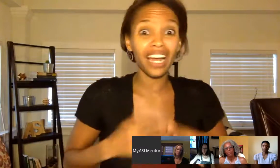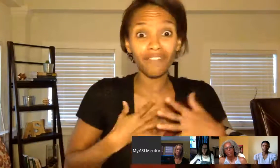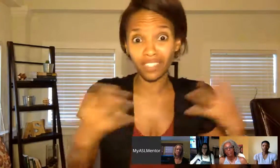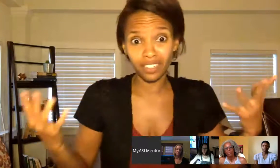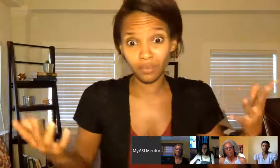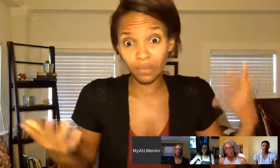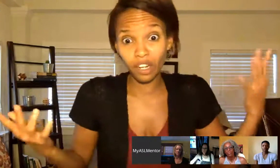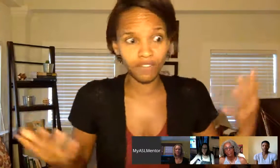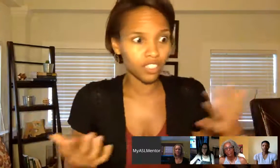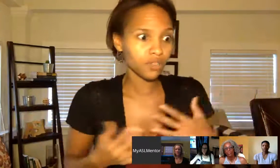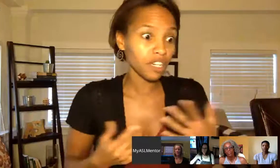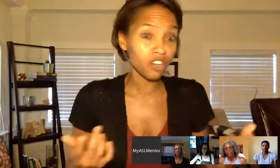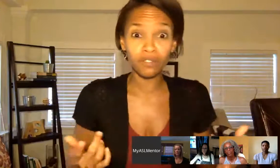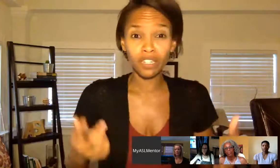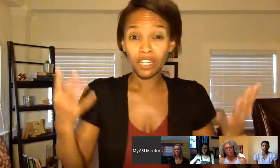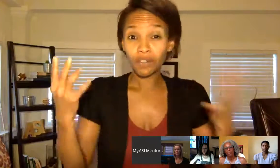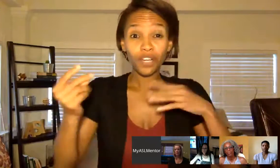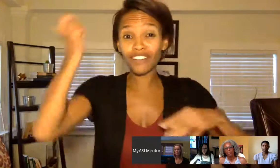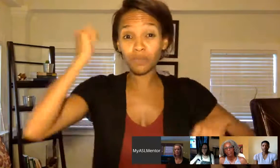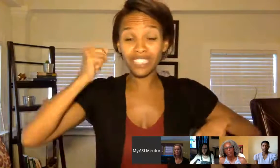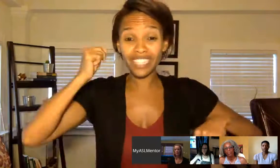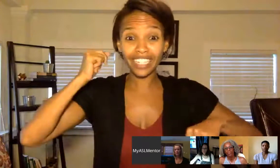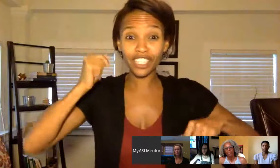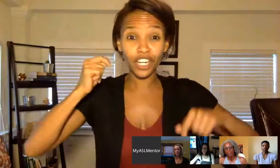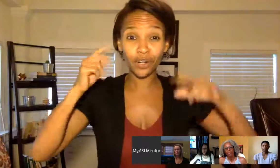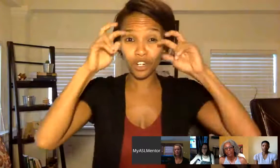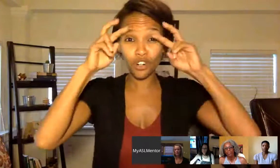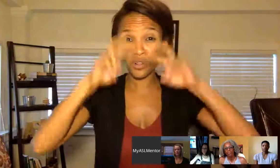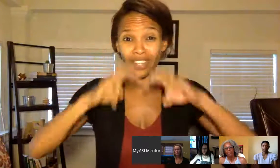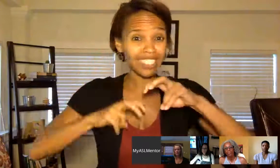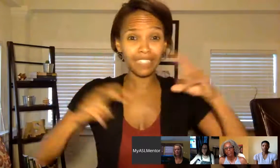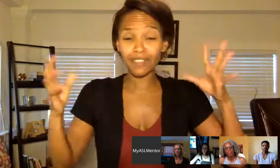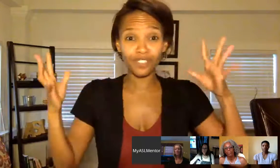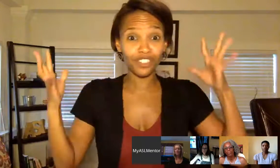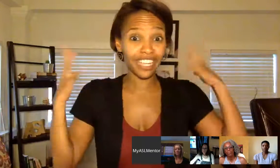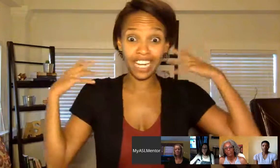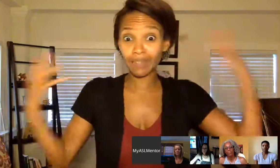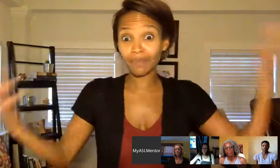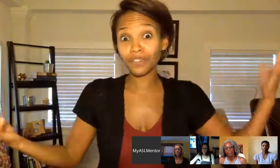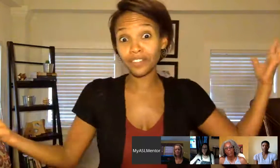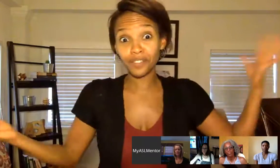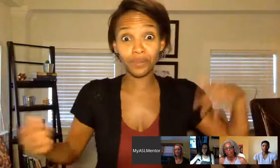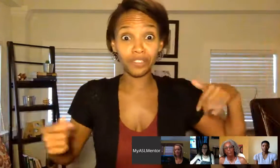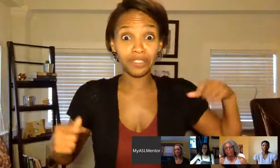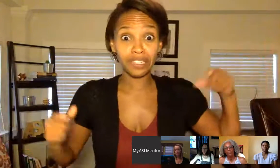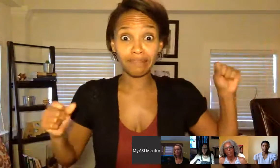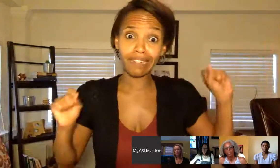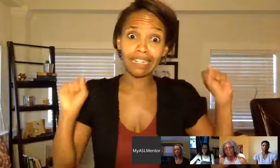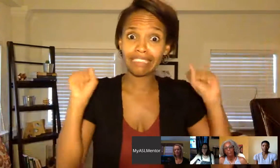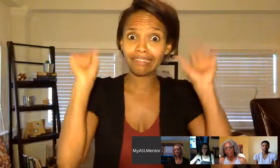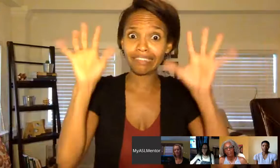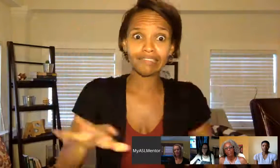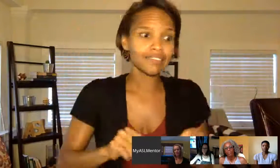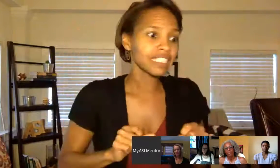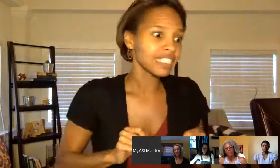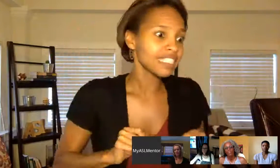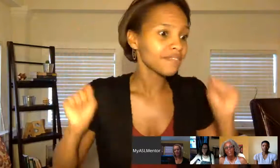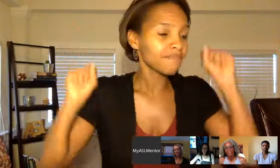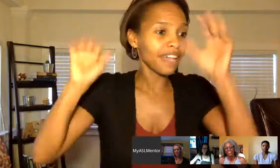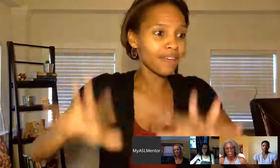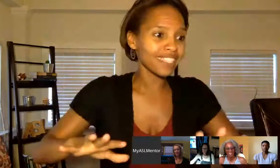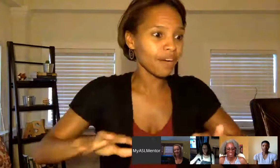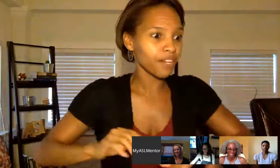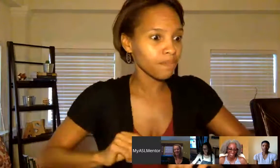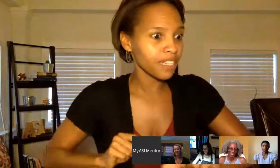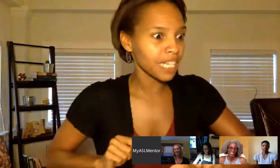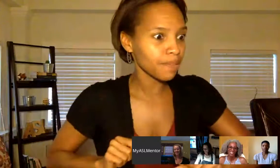And I've done it. I mean, we have a split second to go, oh, and then sometimes we just cannot come up with it, and so we're just like,